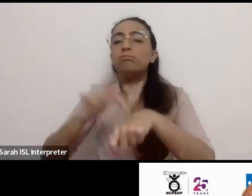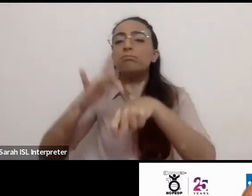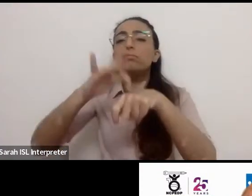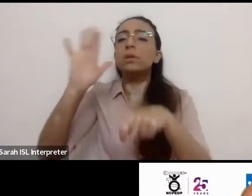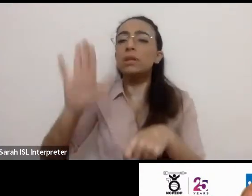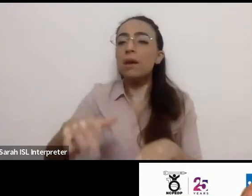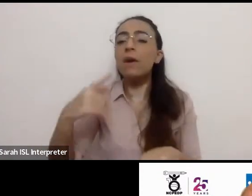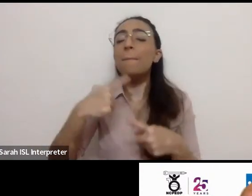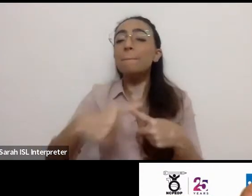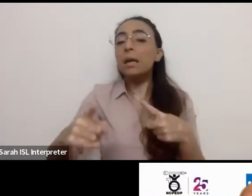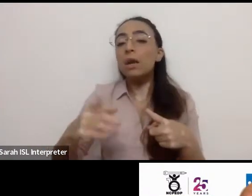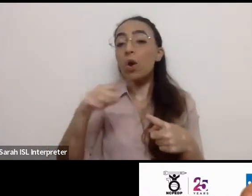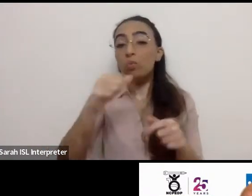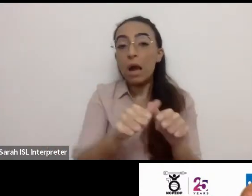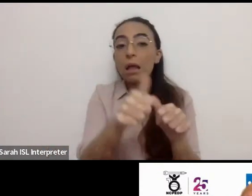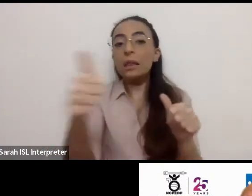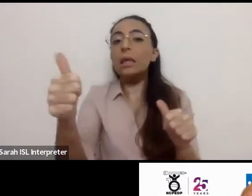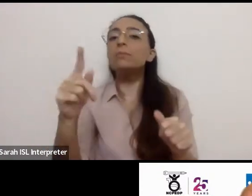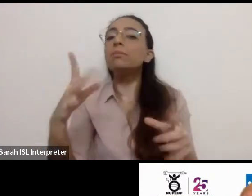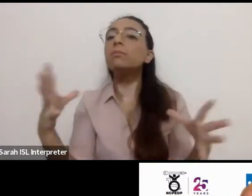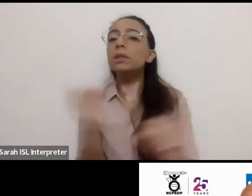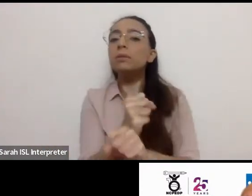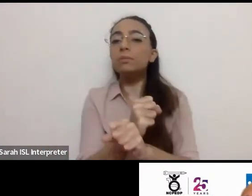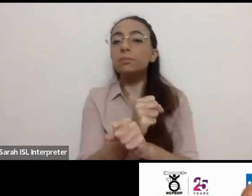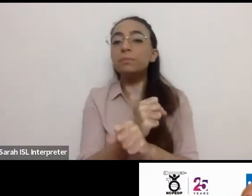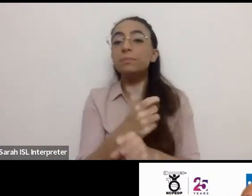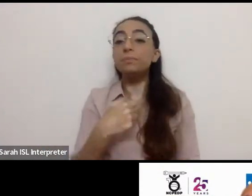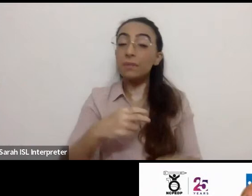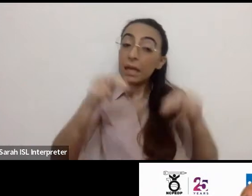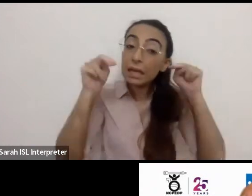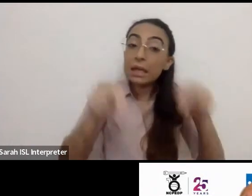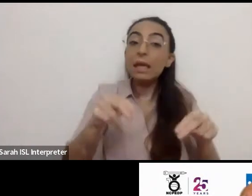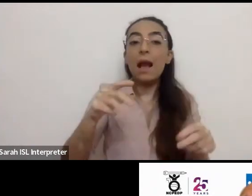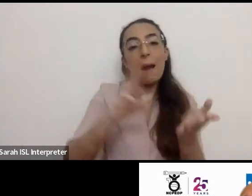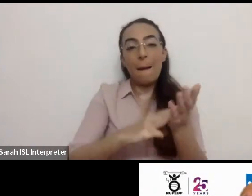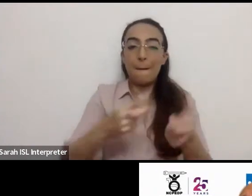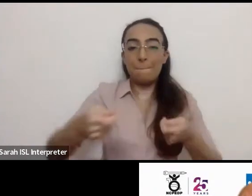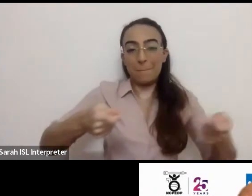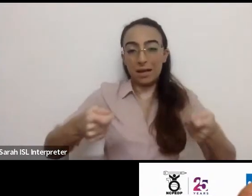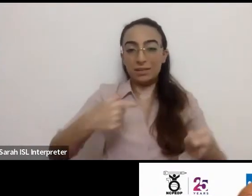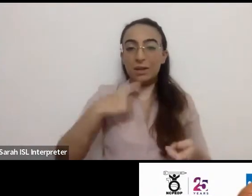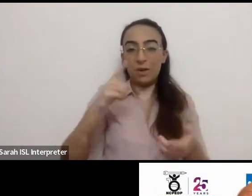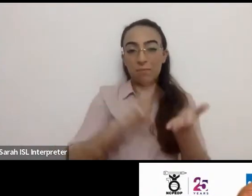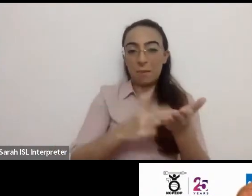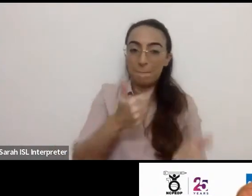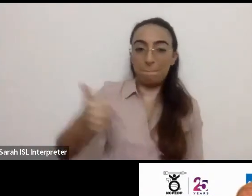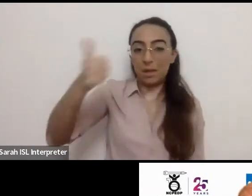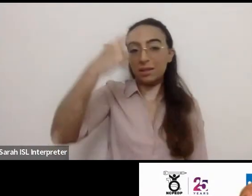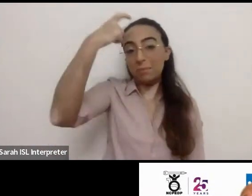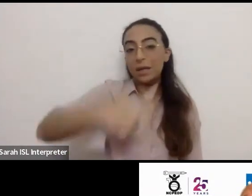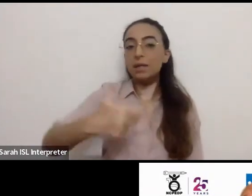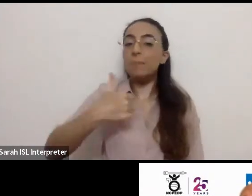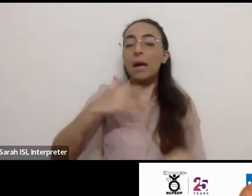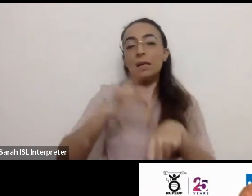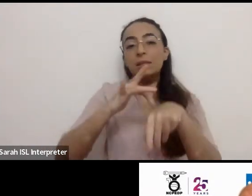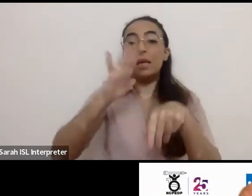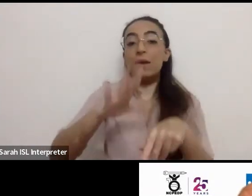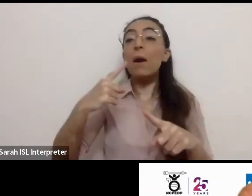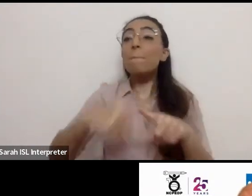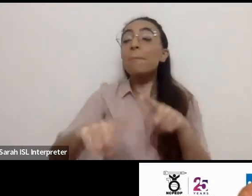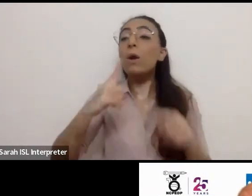people with disabilities in their teams. Equally, we need to sensitize the teams themselves, right? Because you're working with your